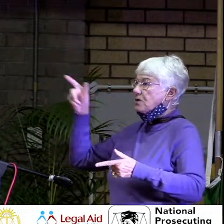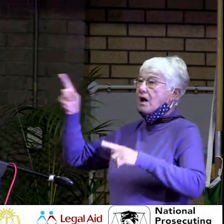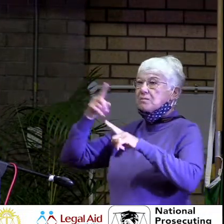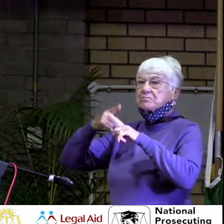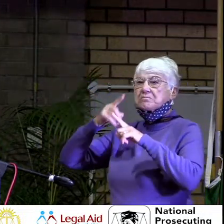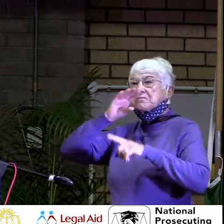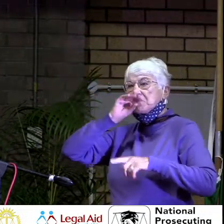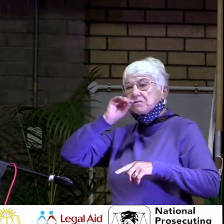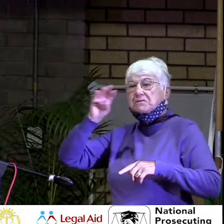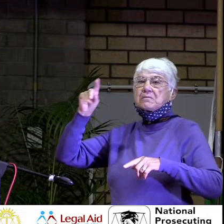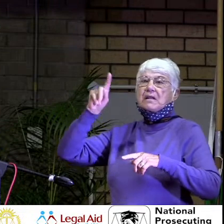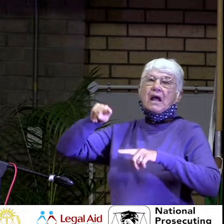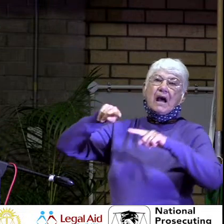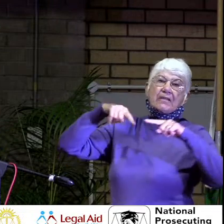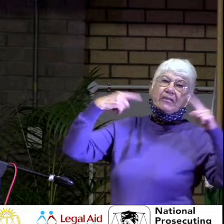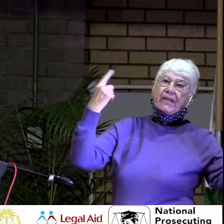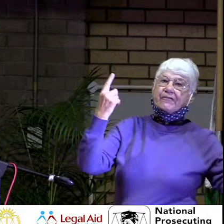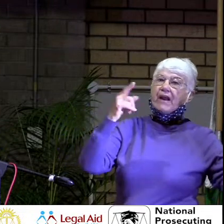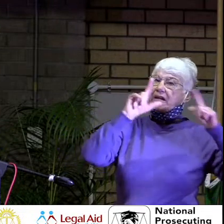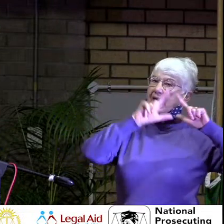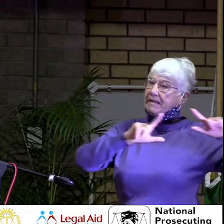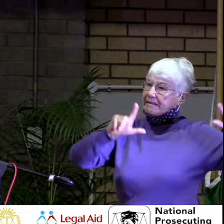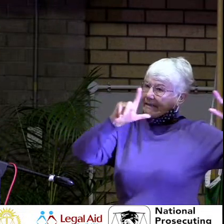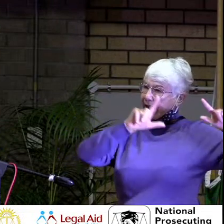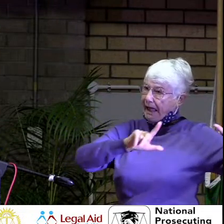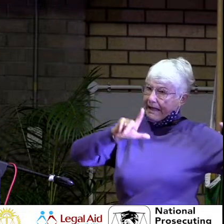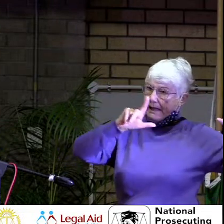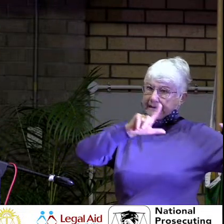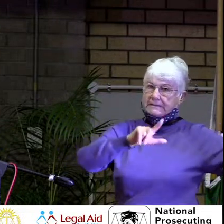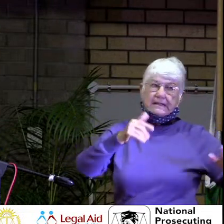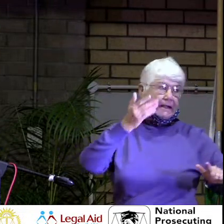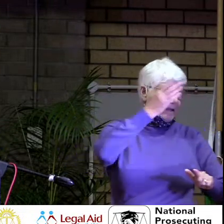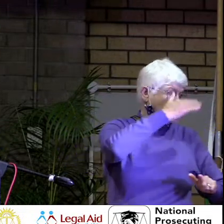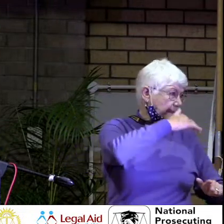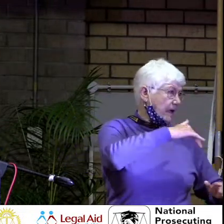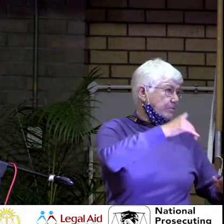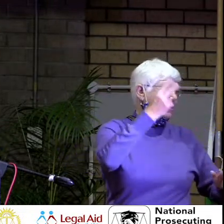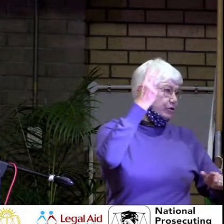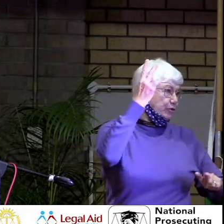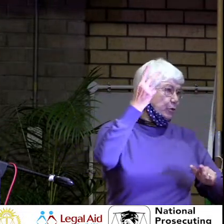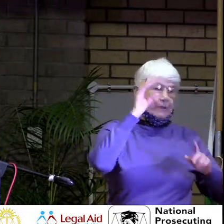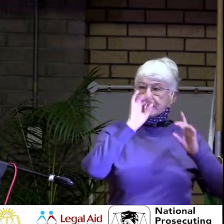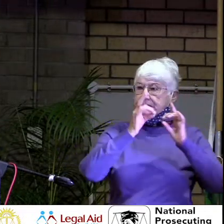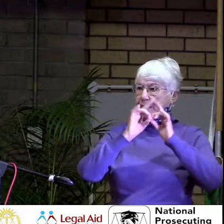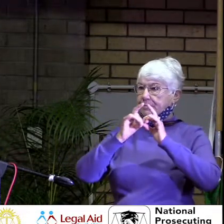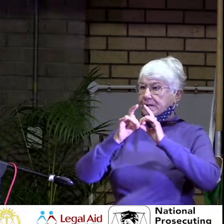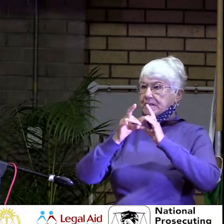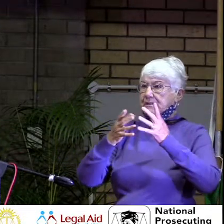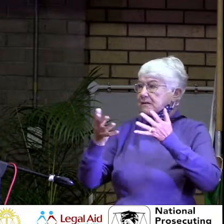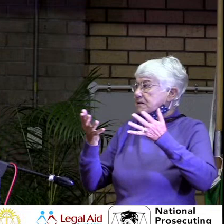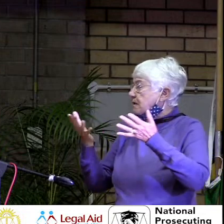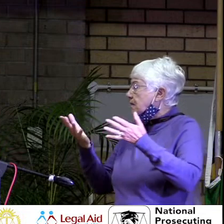And we apologize for the early morning session where we did not have those interpreters.